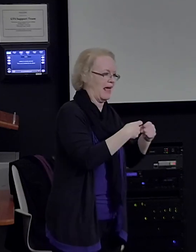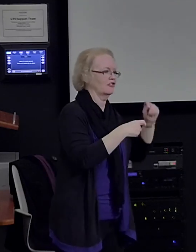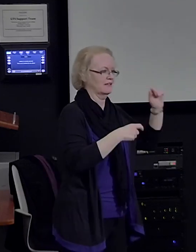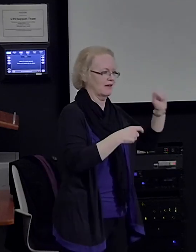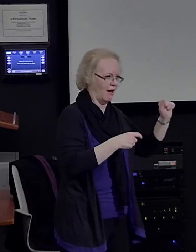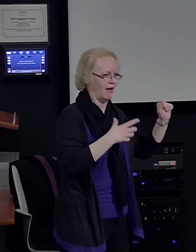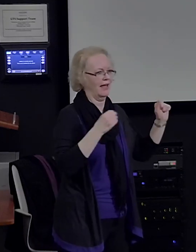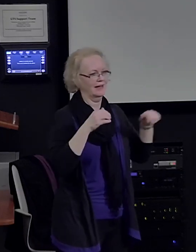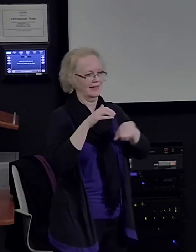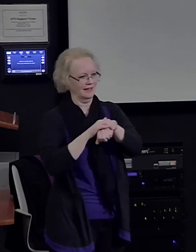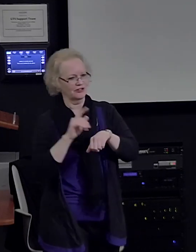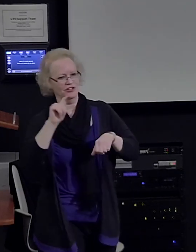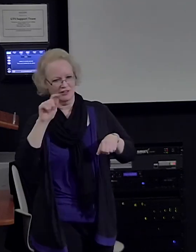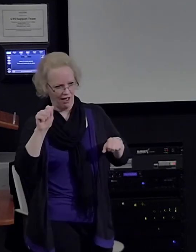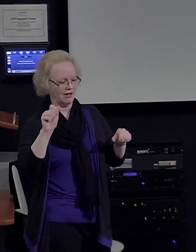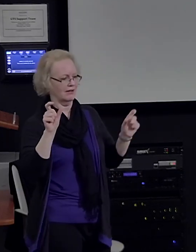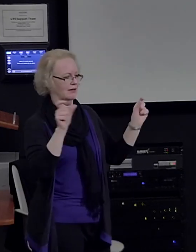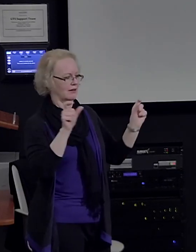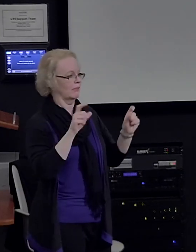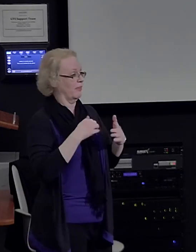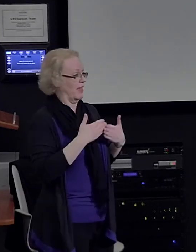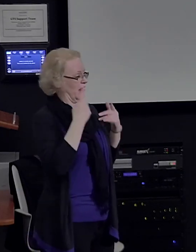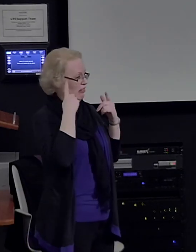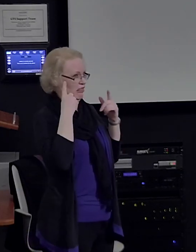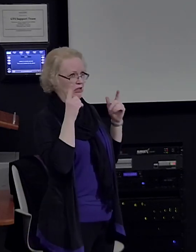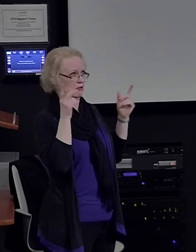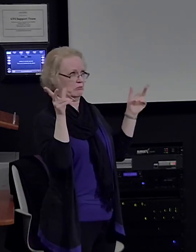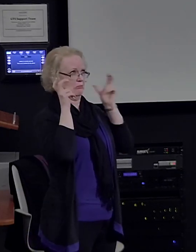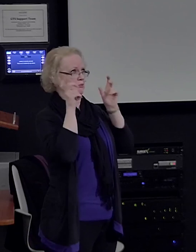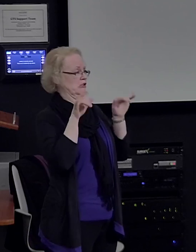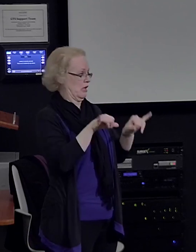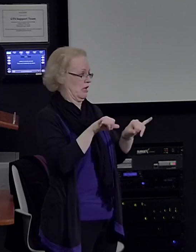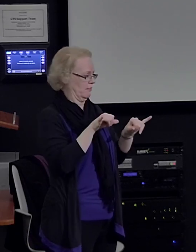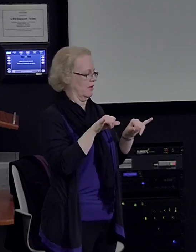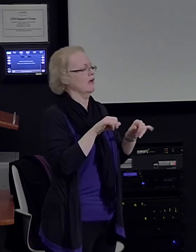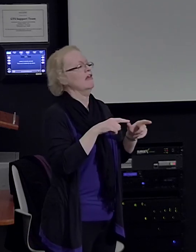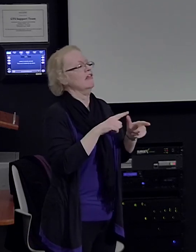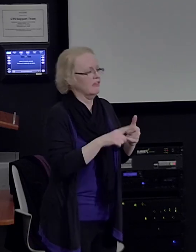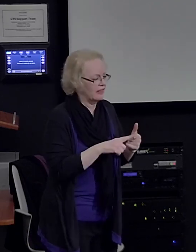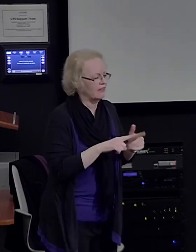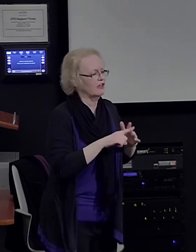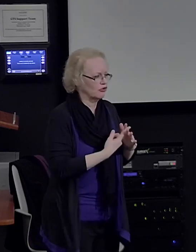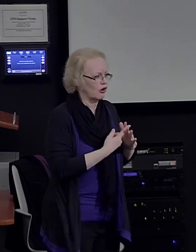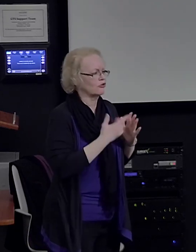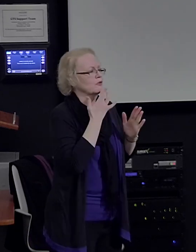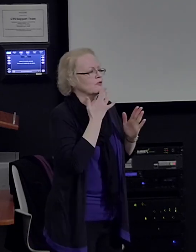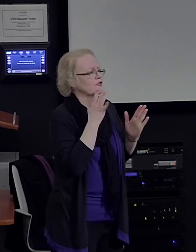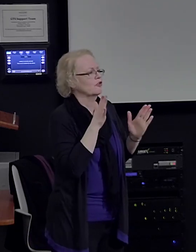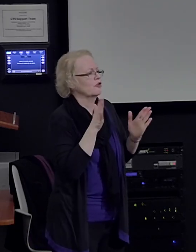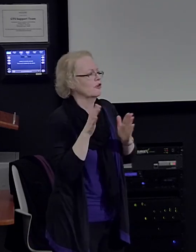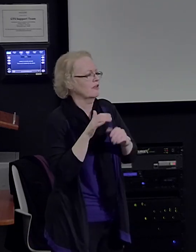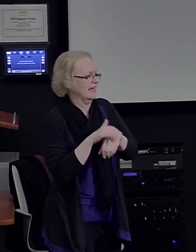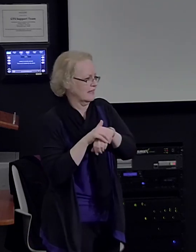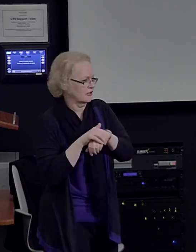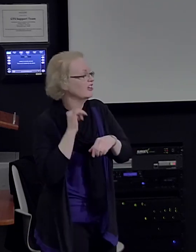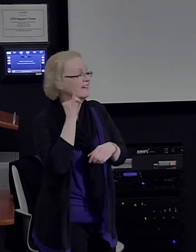And they treat them the same. They start to show some preference for the native language for English, because these are English